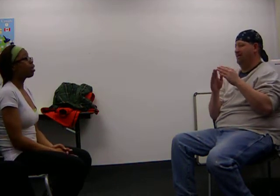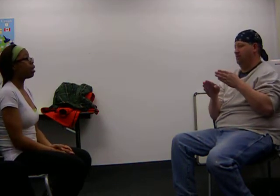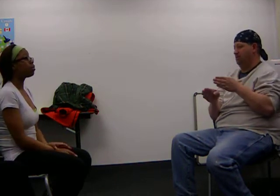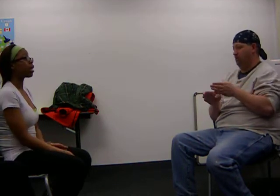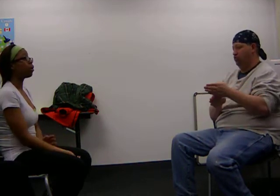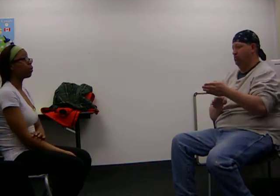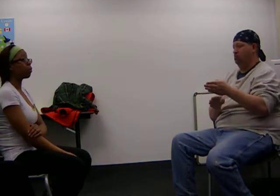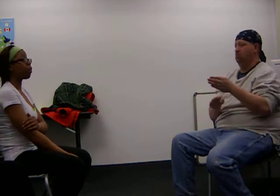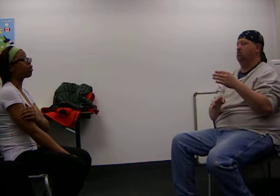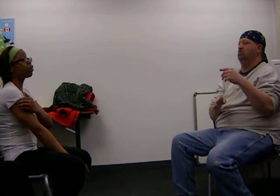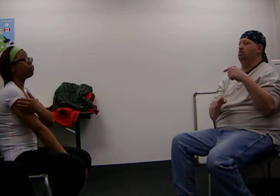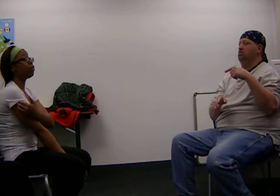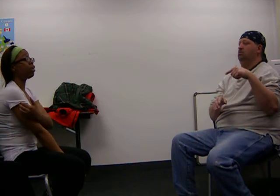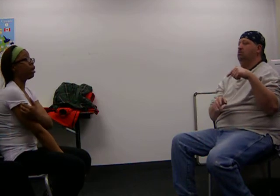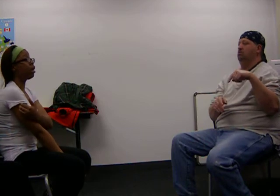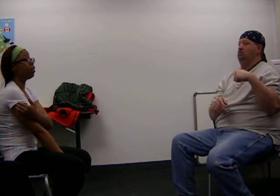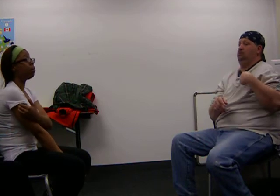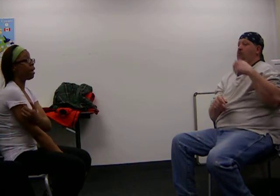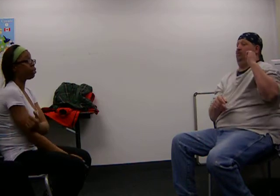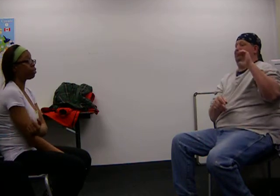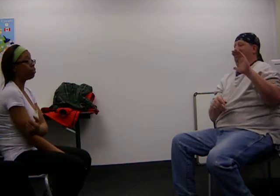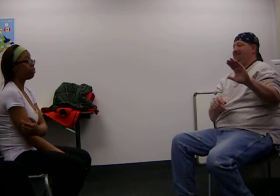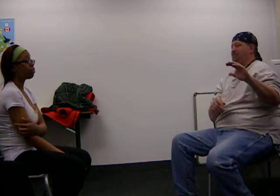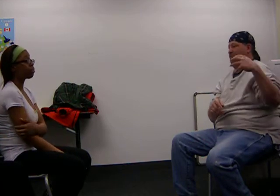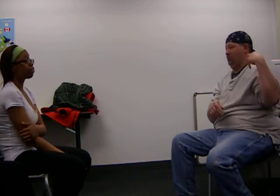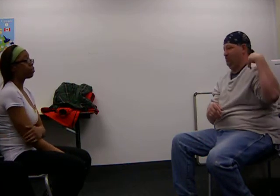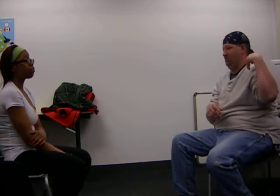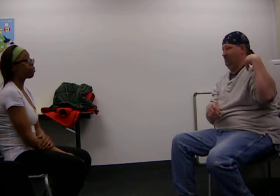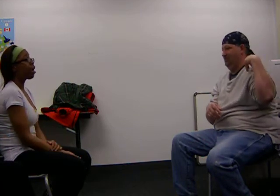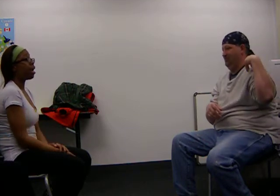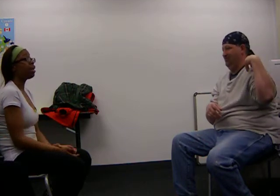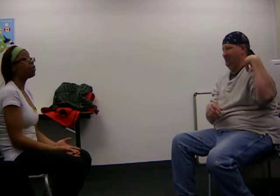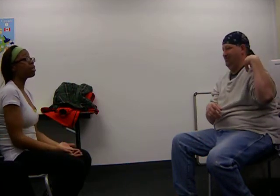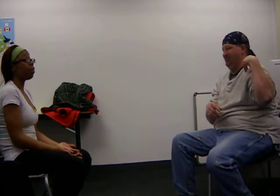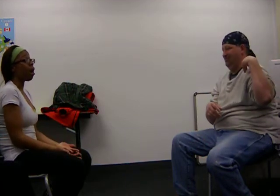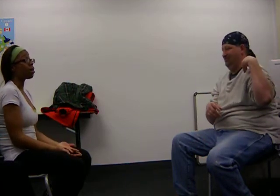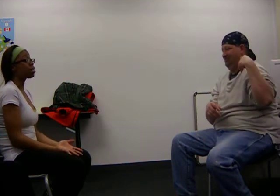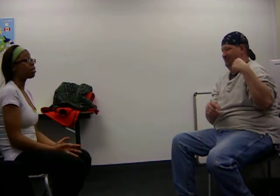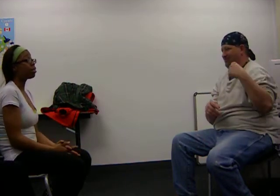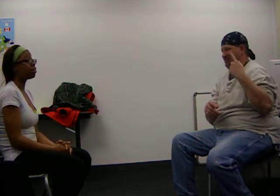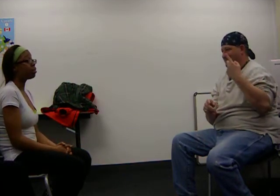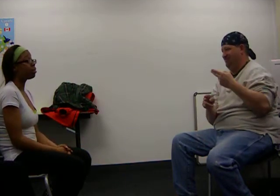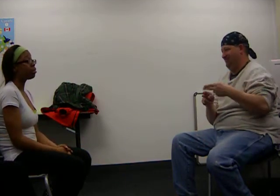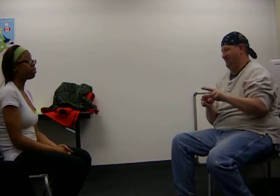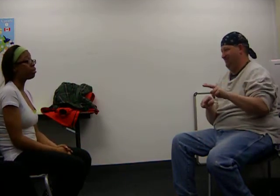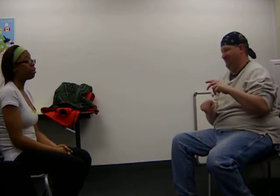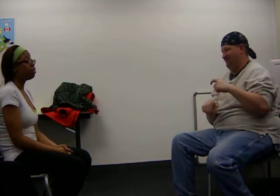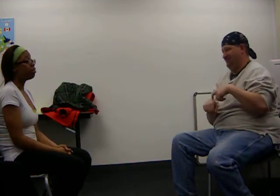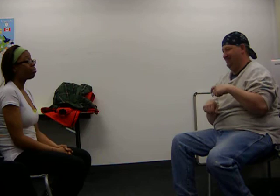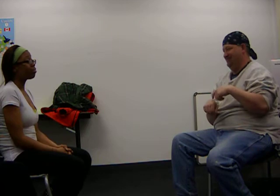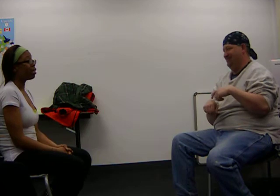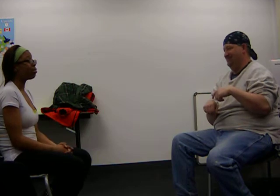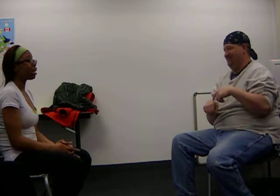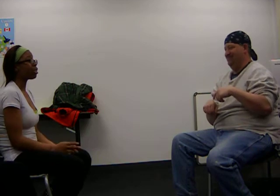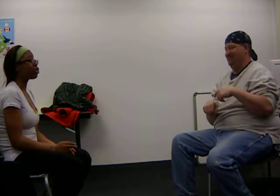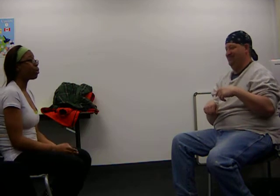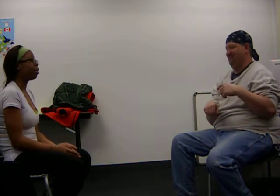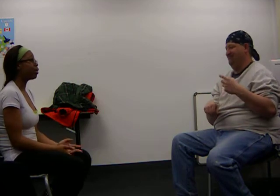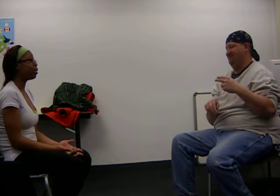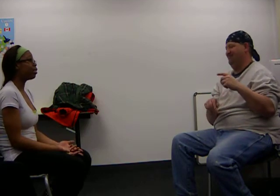and it was like a work community major, and he was the boss. And it was like a short period,